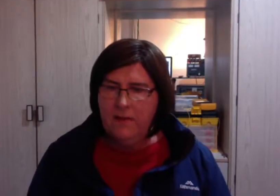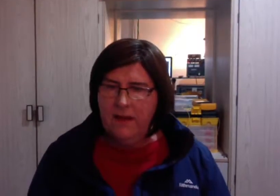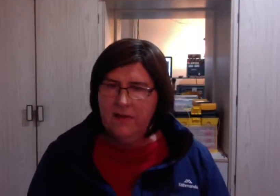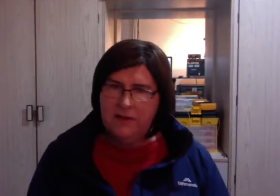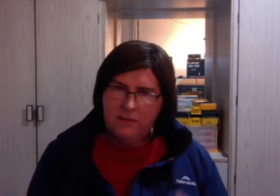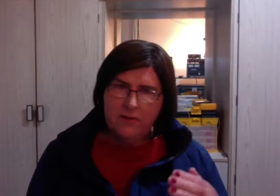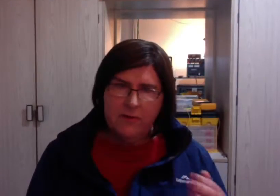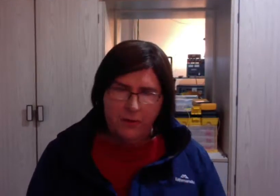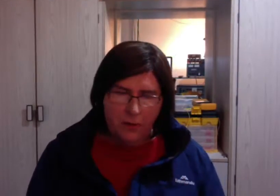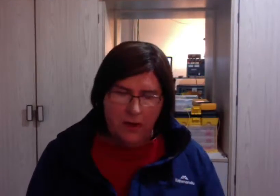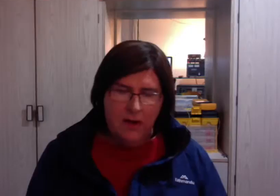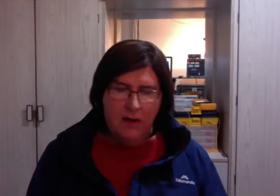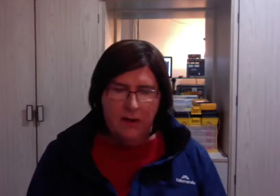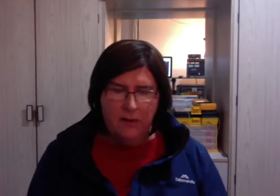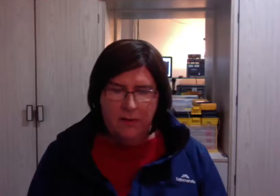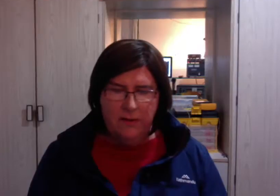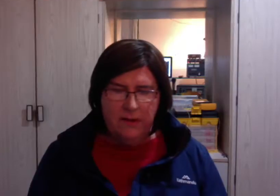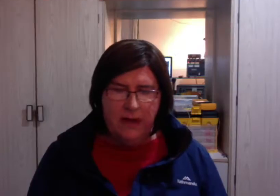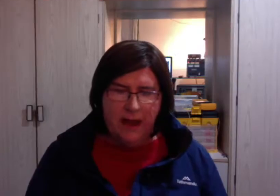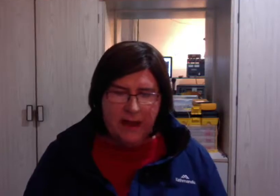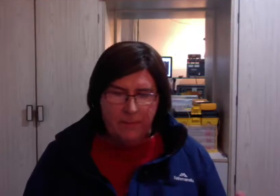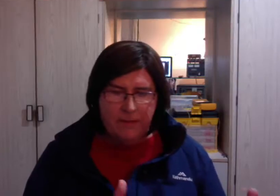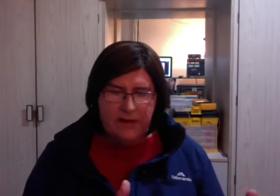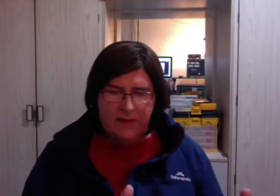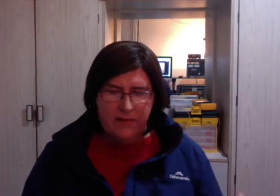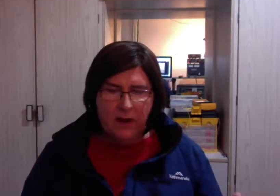that's a different story. The ARB style